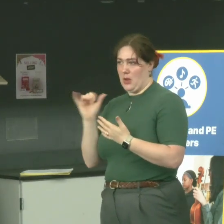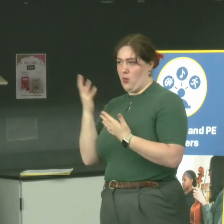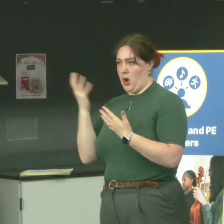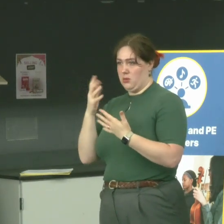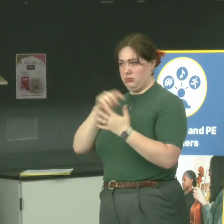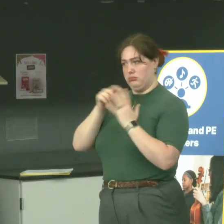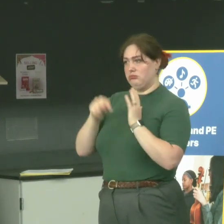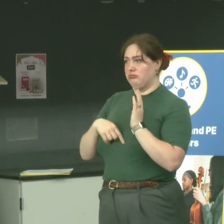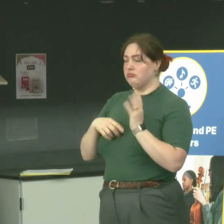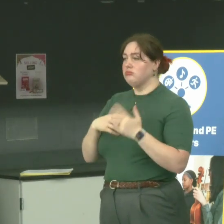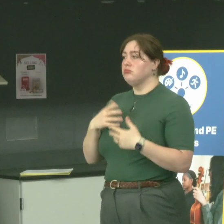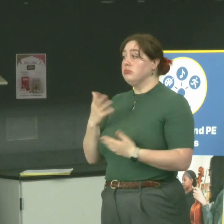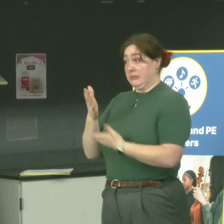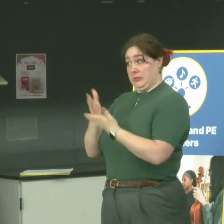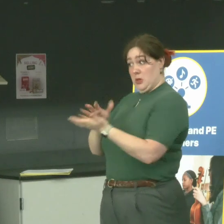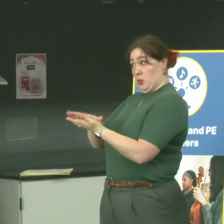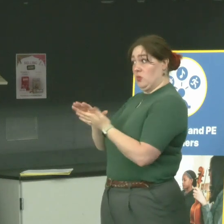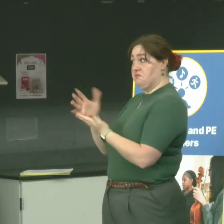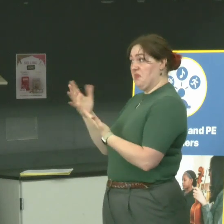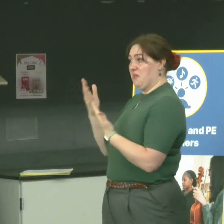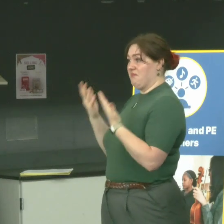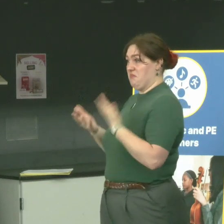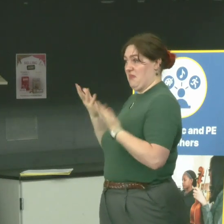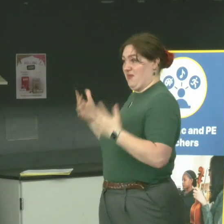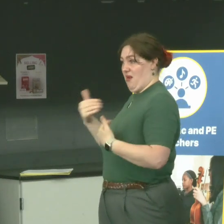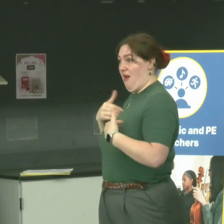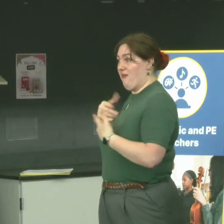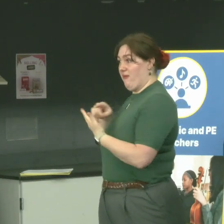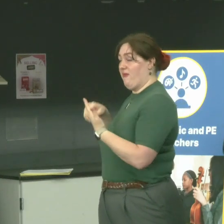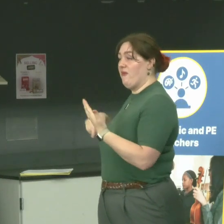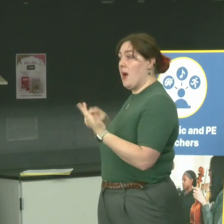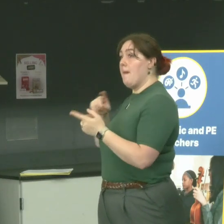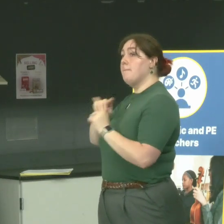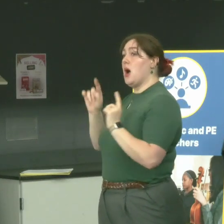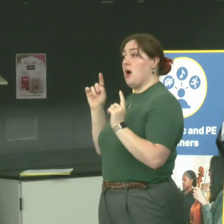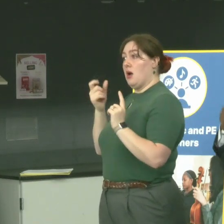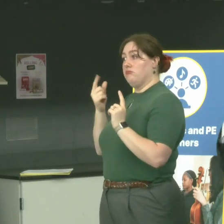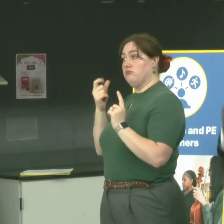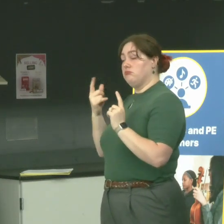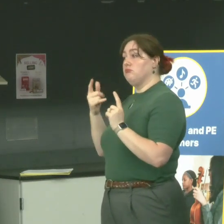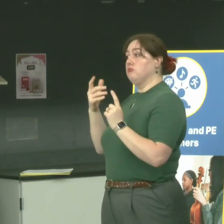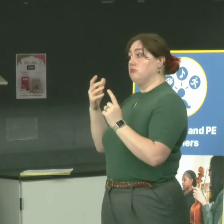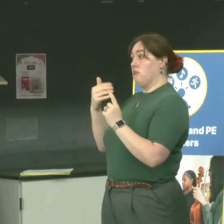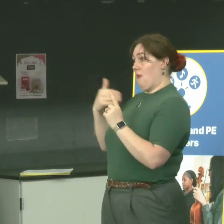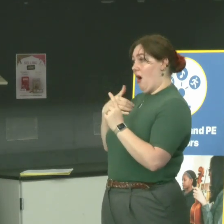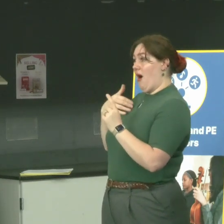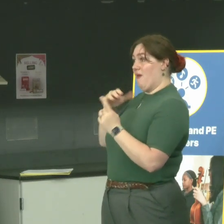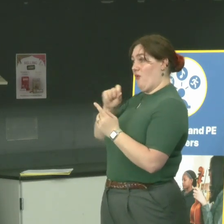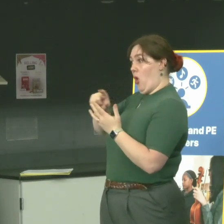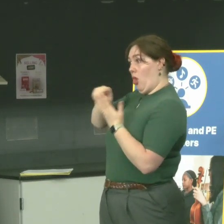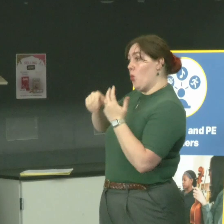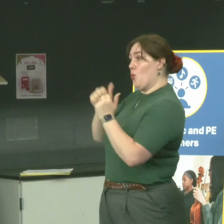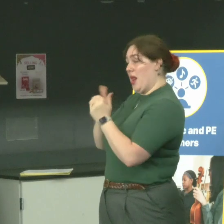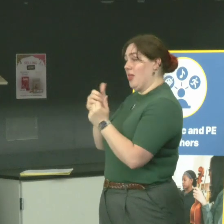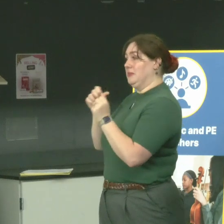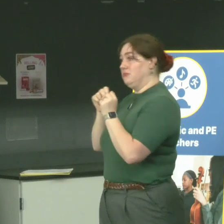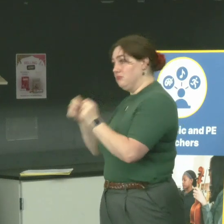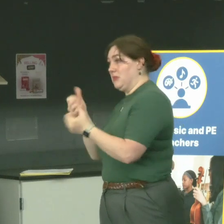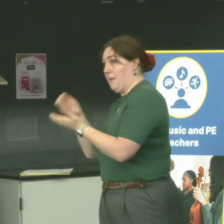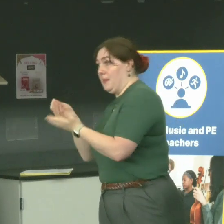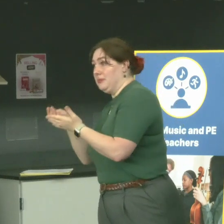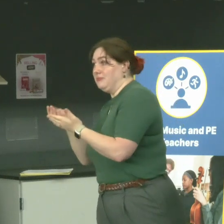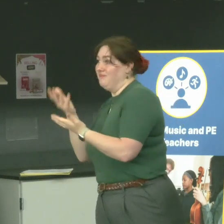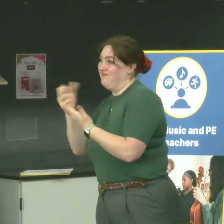probably could be considered to be well-resourced, but they're not well-resourced with stable funding. They might be well-resourced with